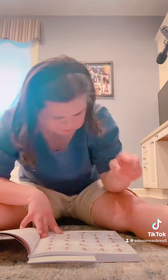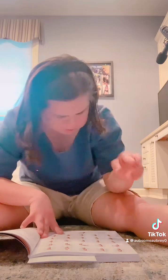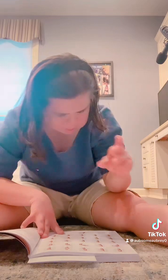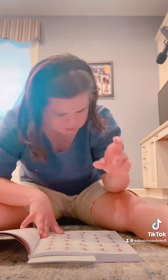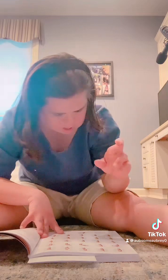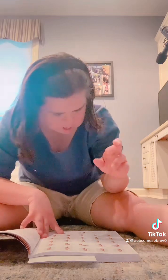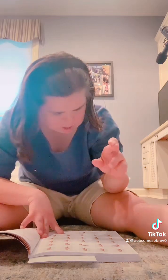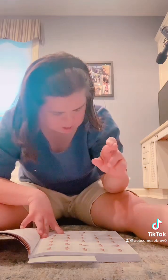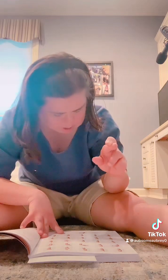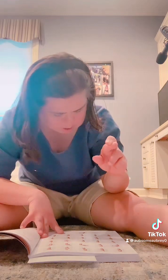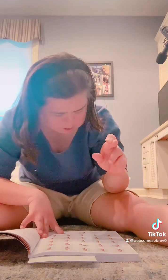T,